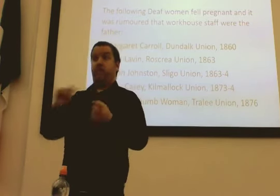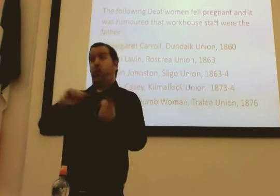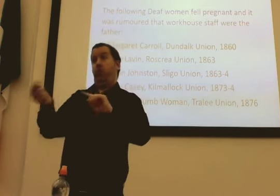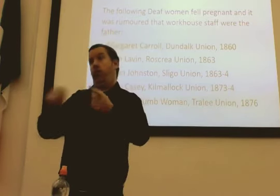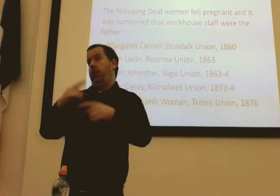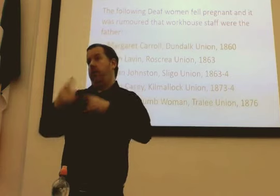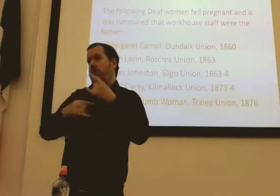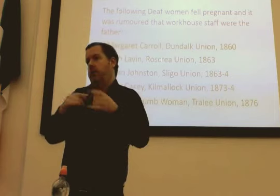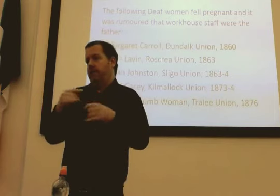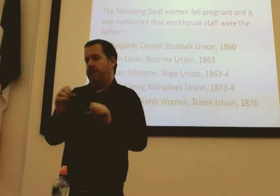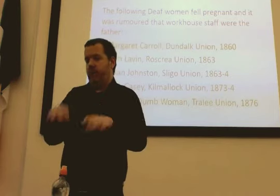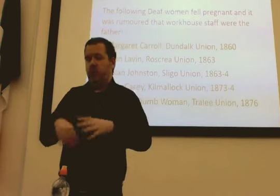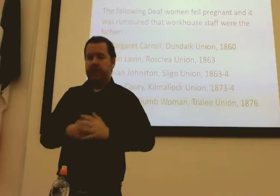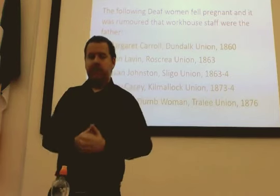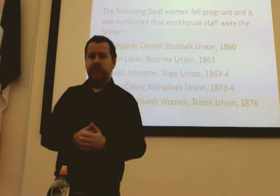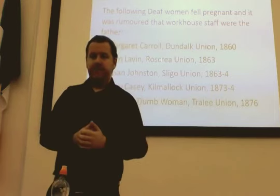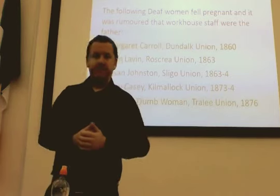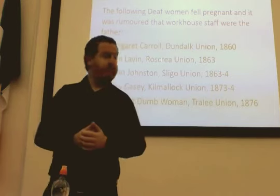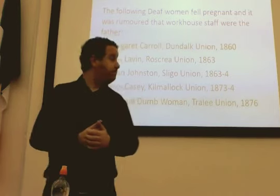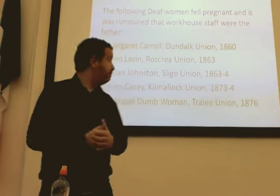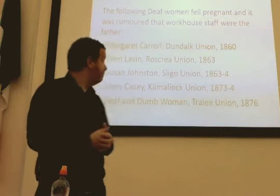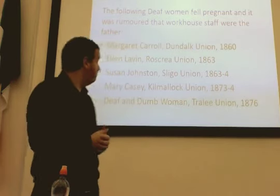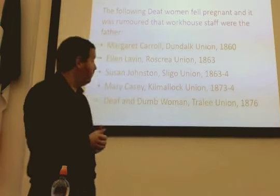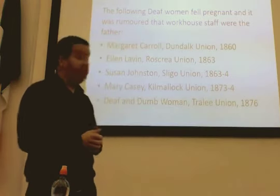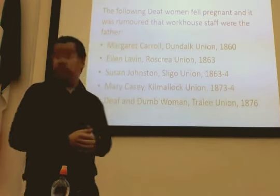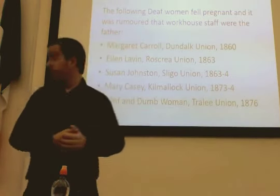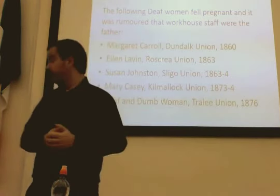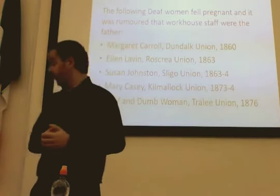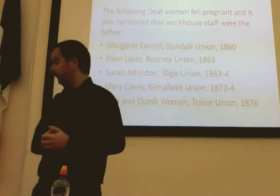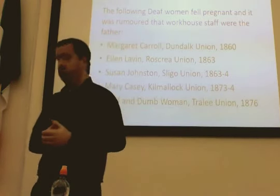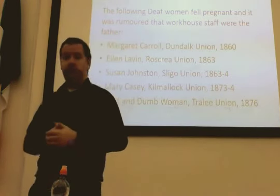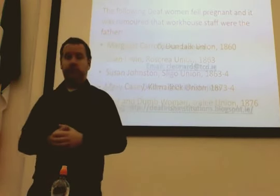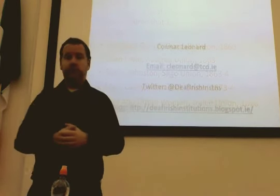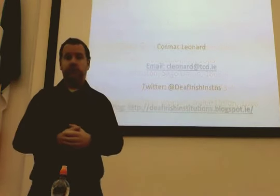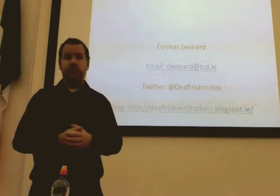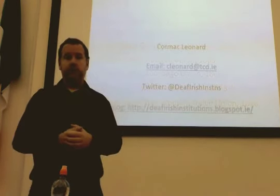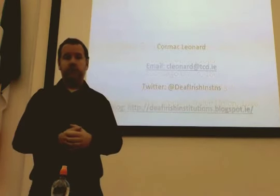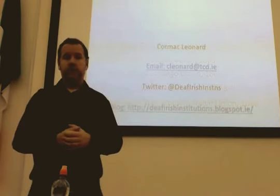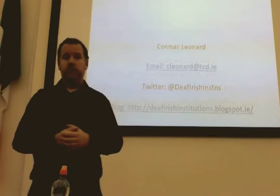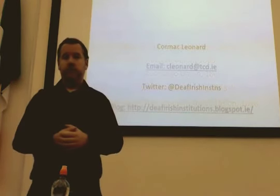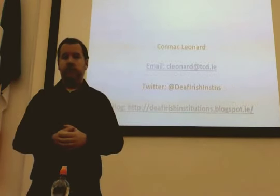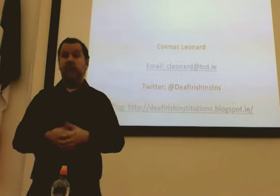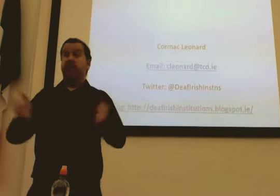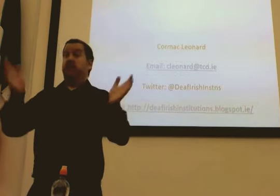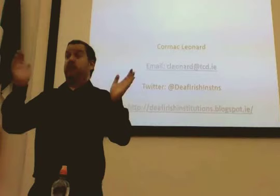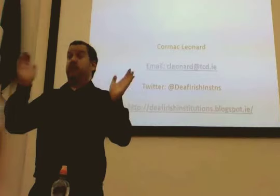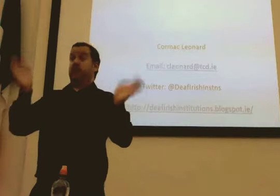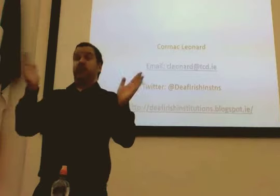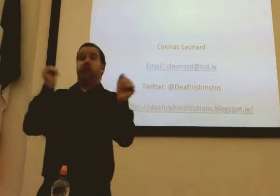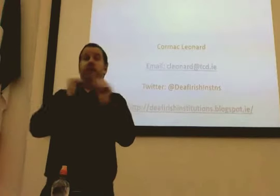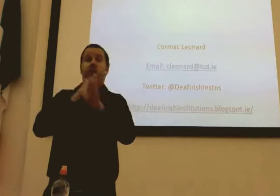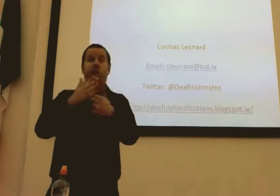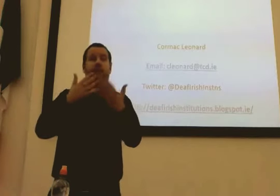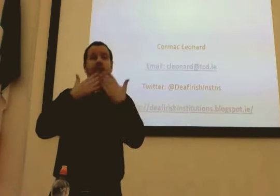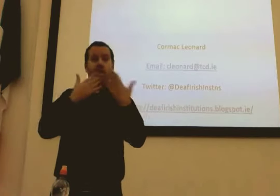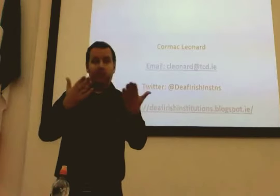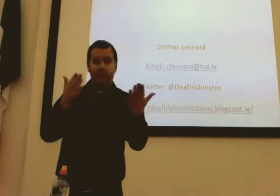anyway, it can work both ways, of course, but just in this instance, there was this argument. That's all for me. Thank you very